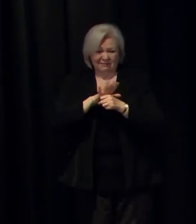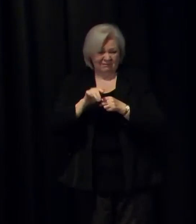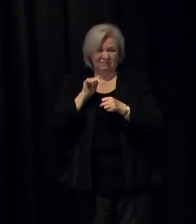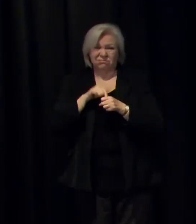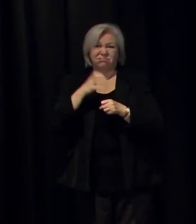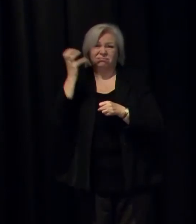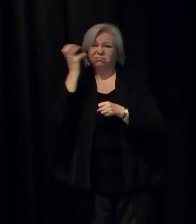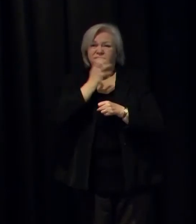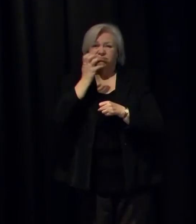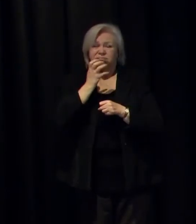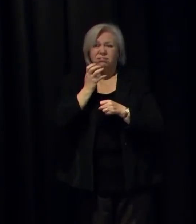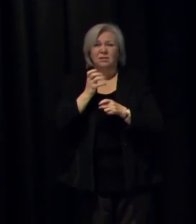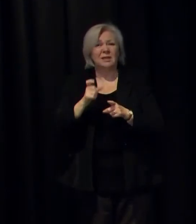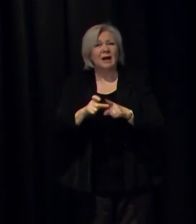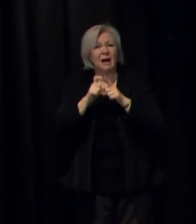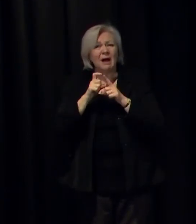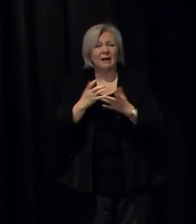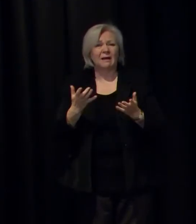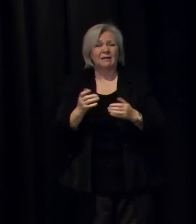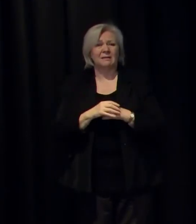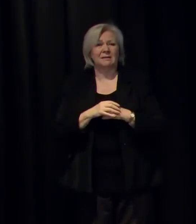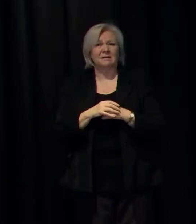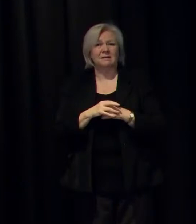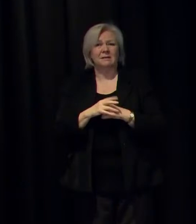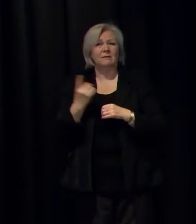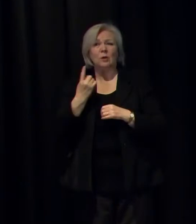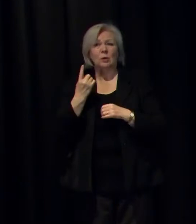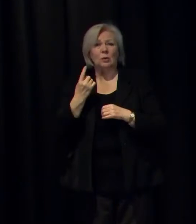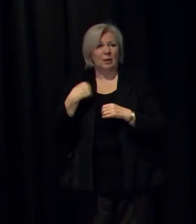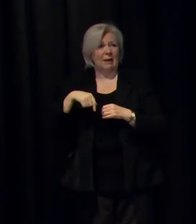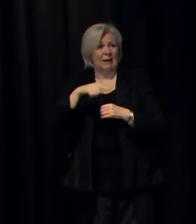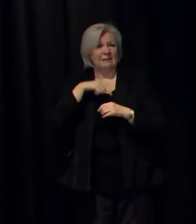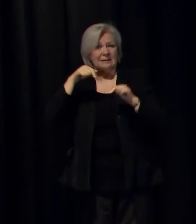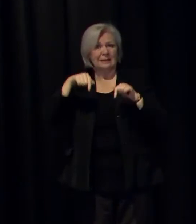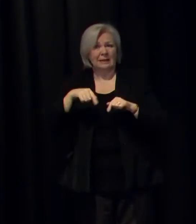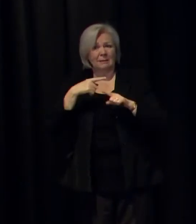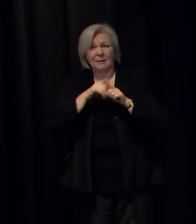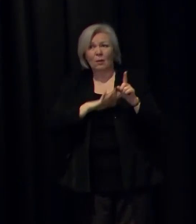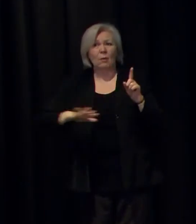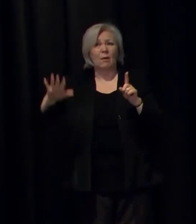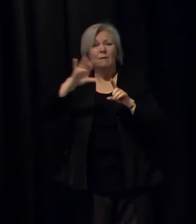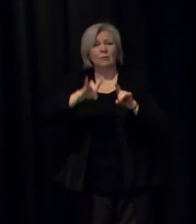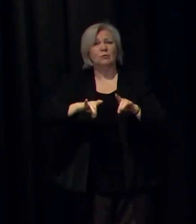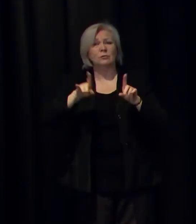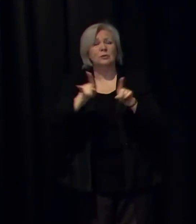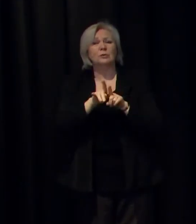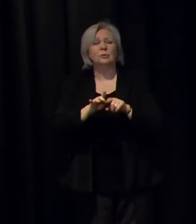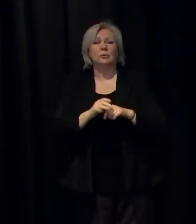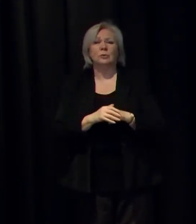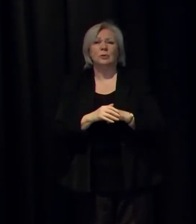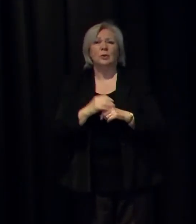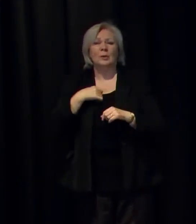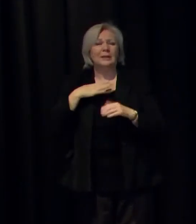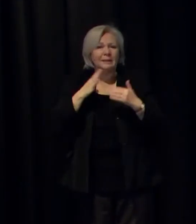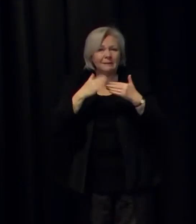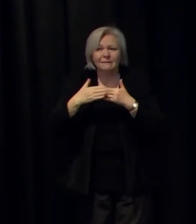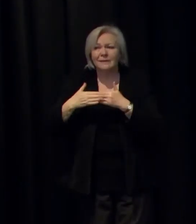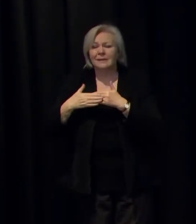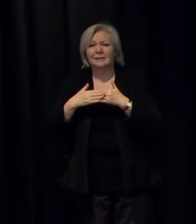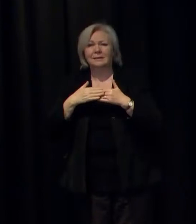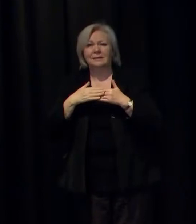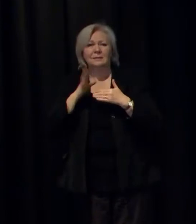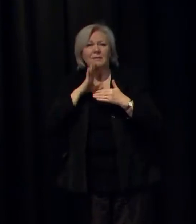particularly hard on all of us across not just our state but our nation. And we need to work hard to repair that damage and